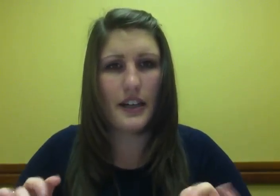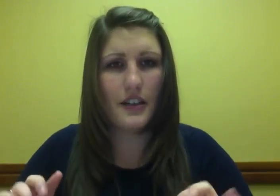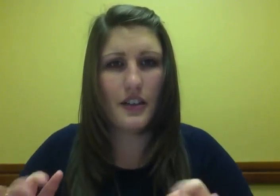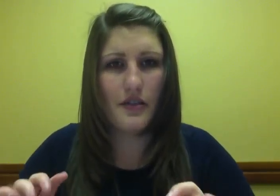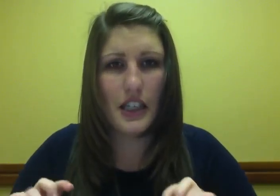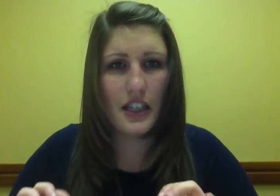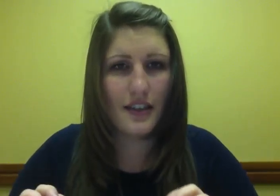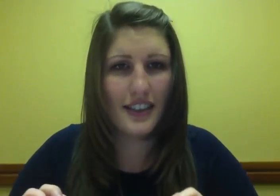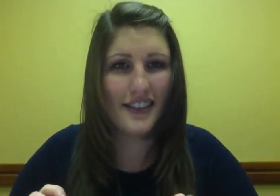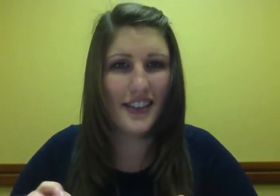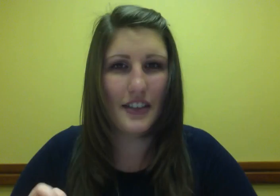lacking on the flicking.